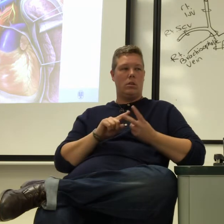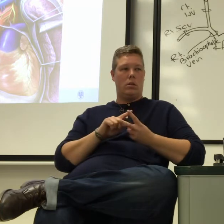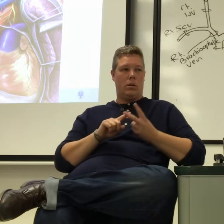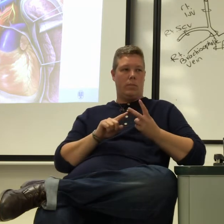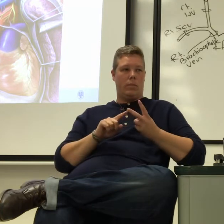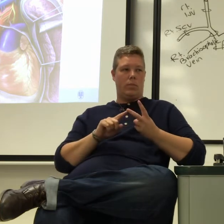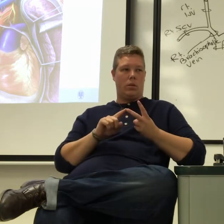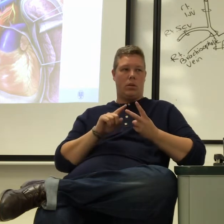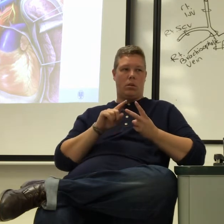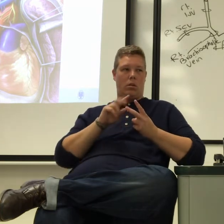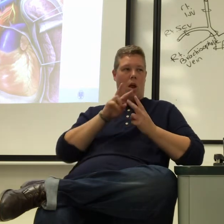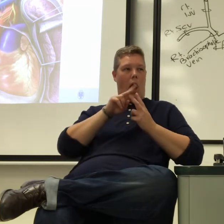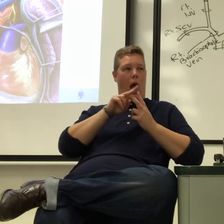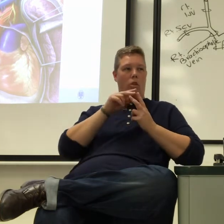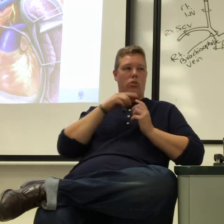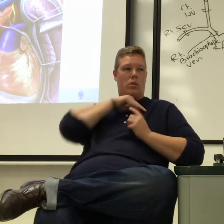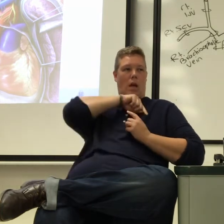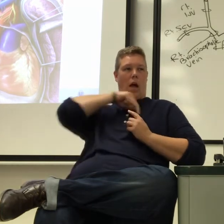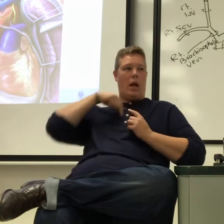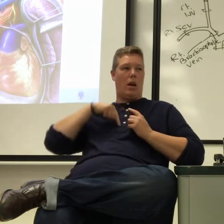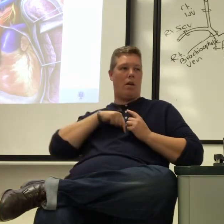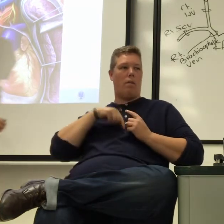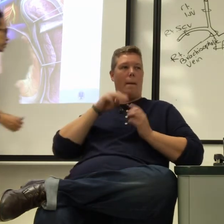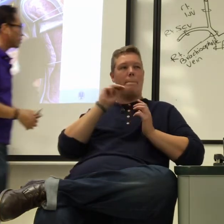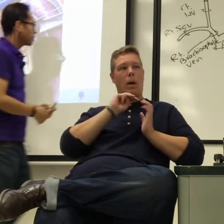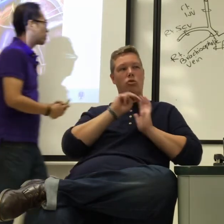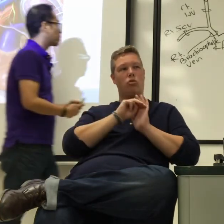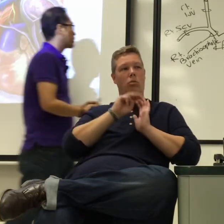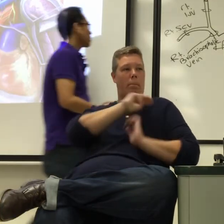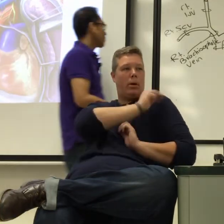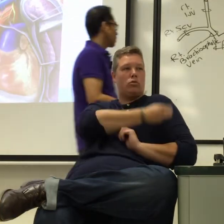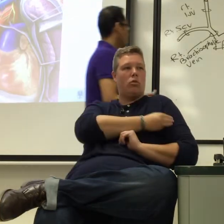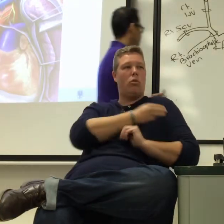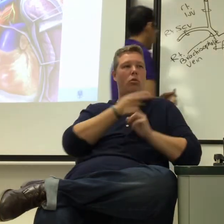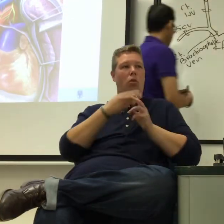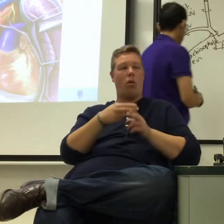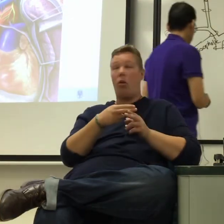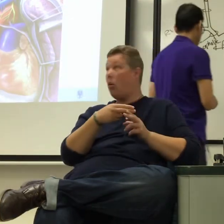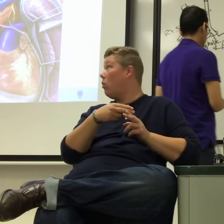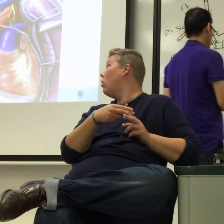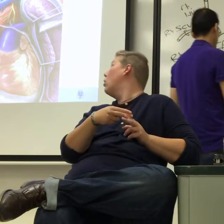they're on either side of a muscle called the anterior scalene.